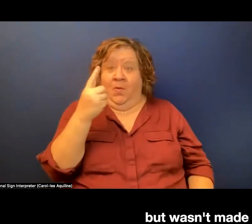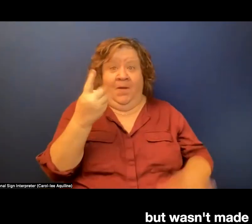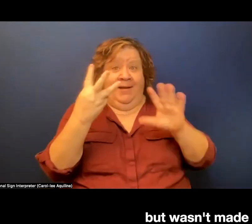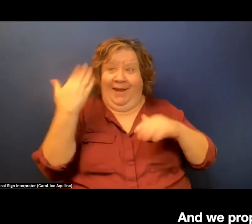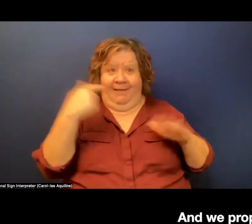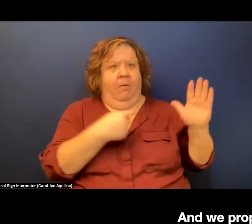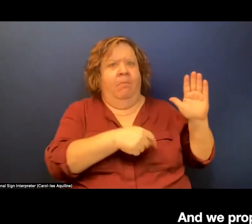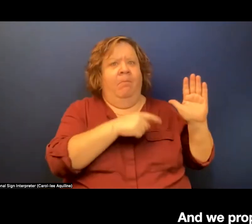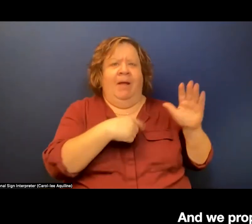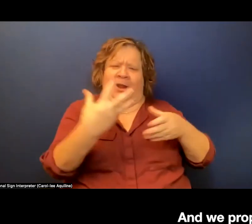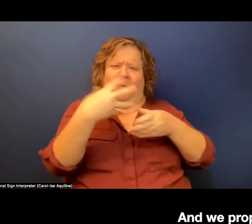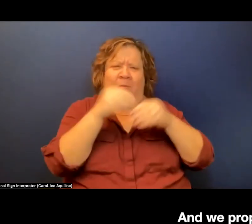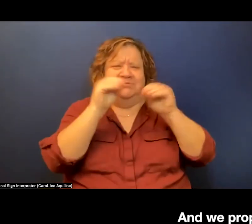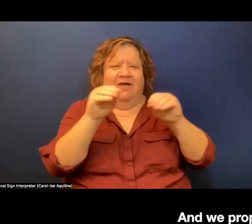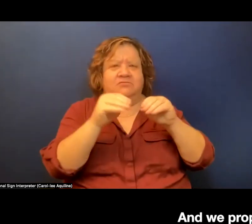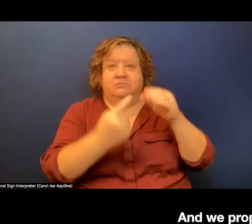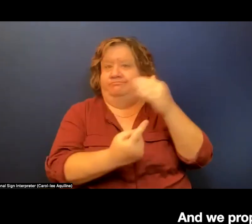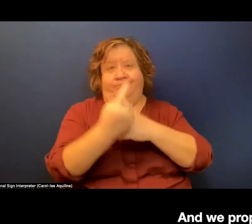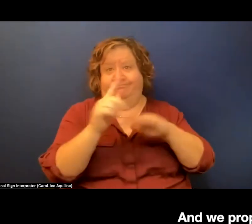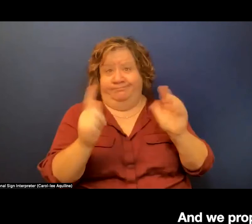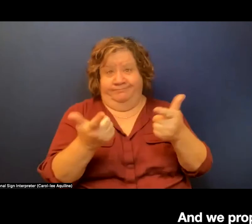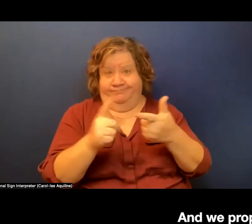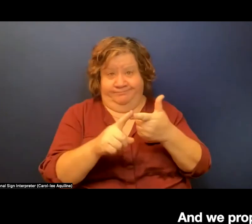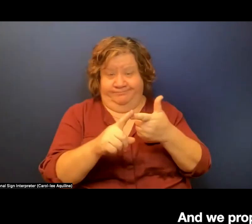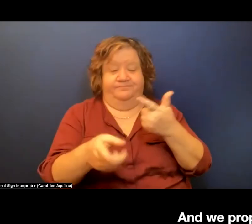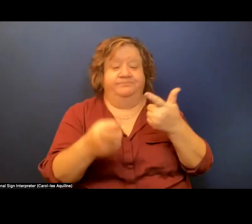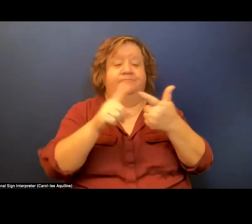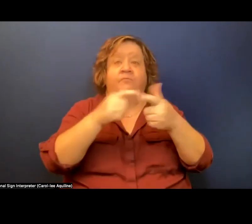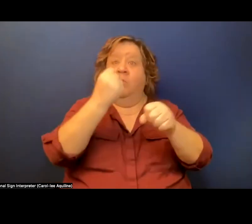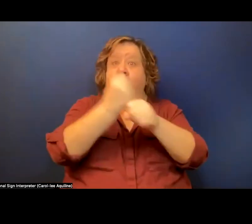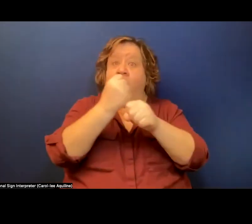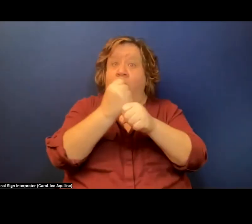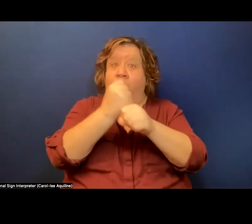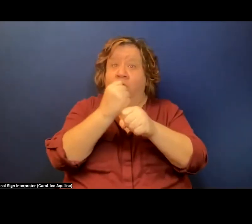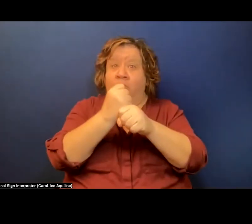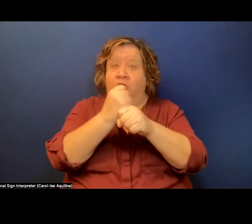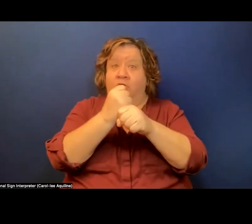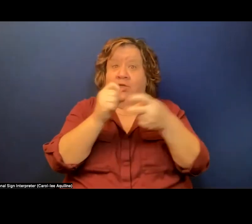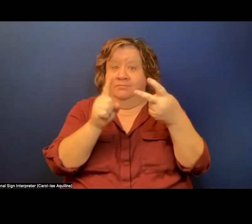employment, which was a priority, and we proposed in the adoption of an inclusive education,